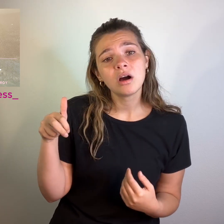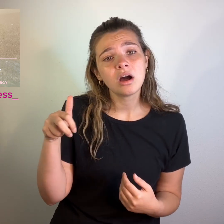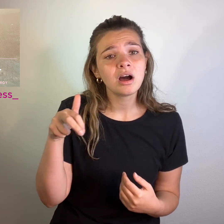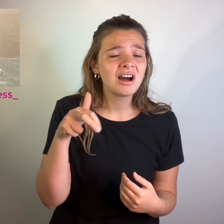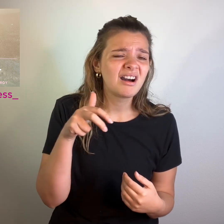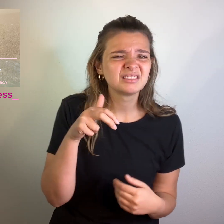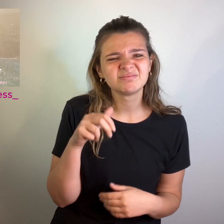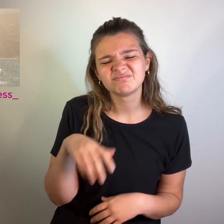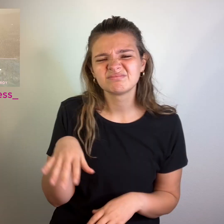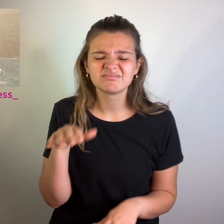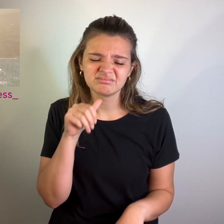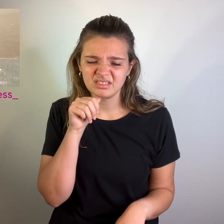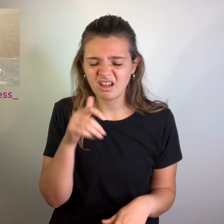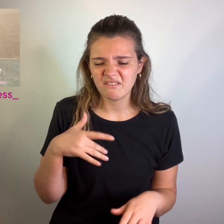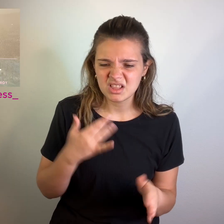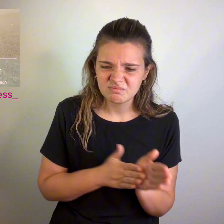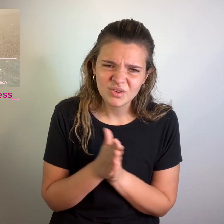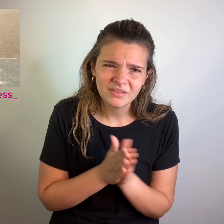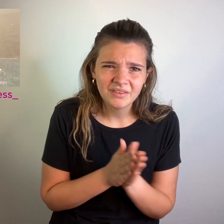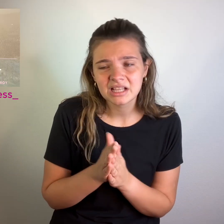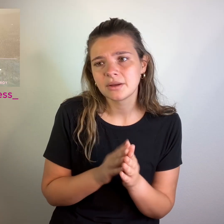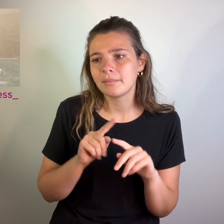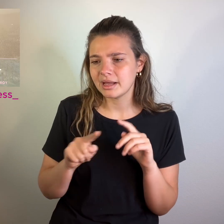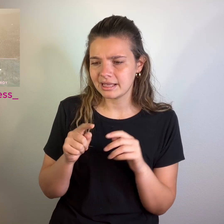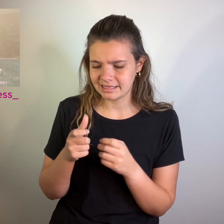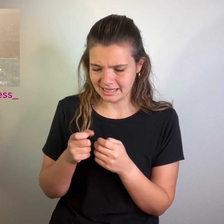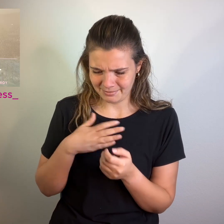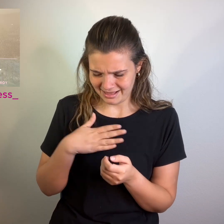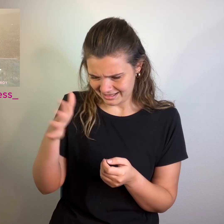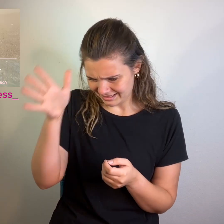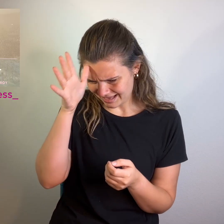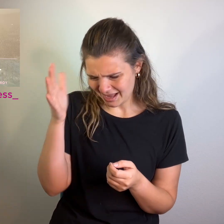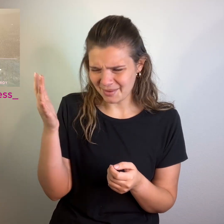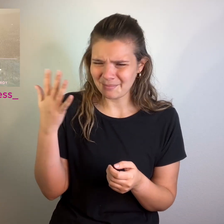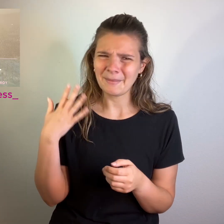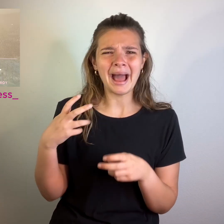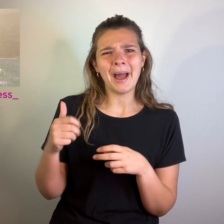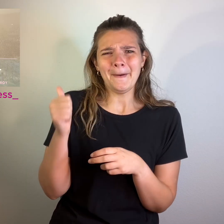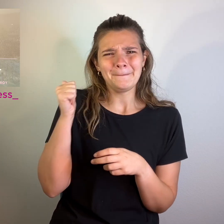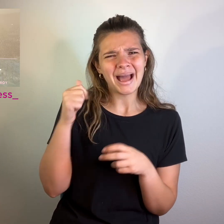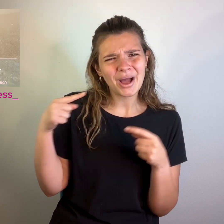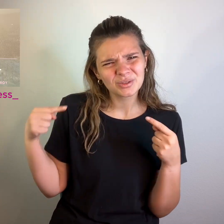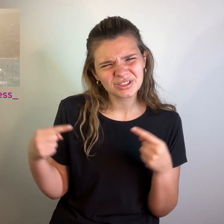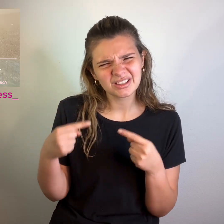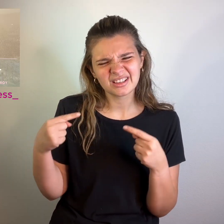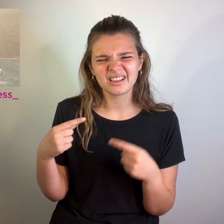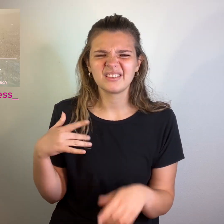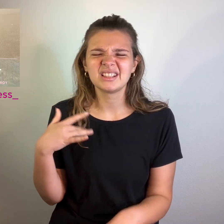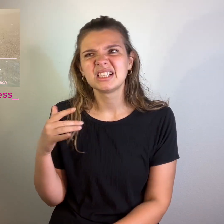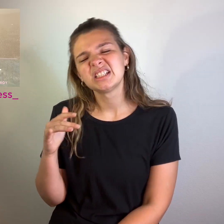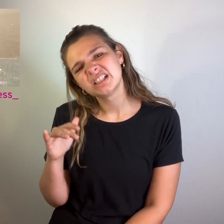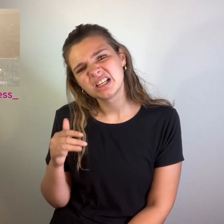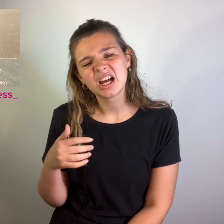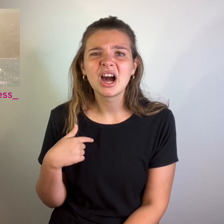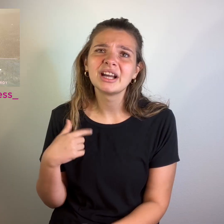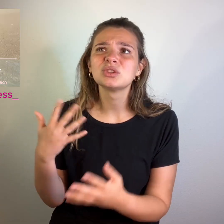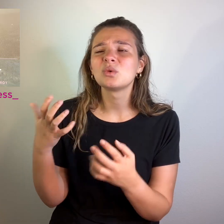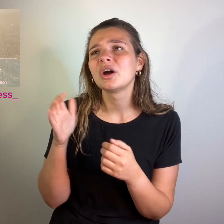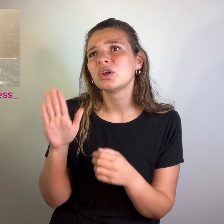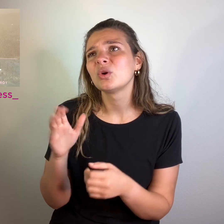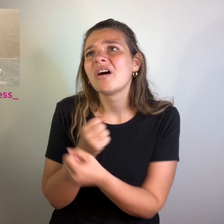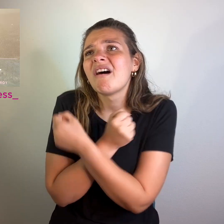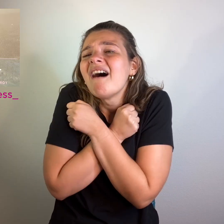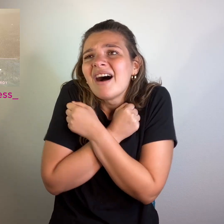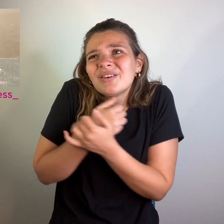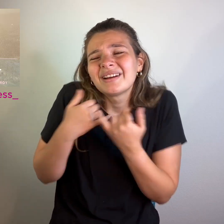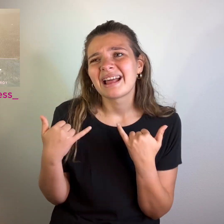feeling as motivated. When I texted my dad, it was because my back was kind of hurting and I was just like, like I wish I could have your hug right now. And